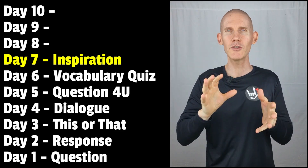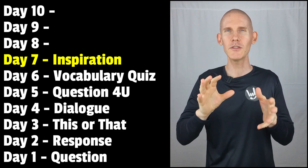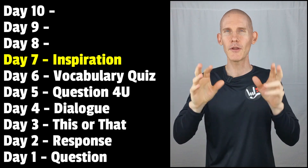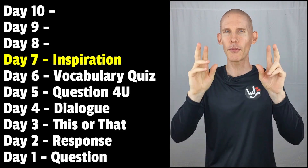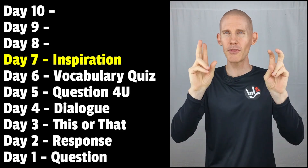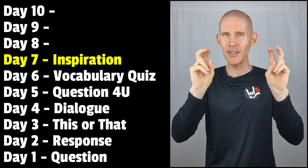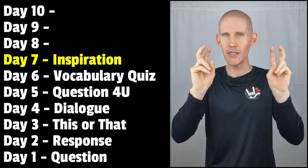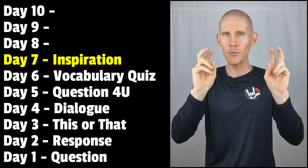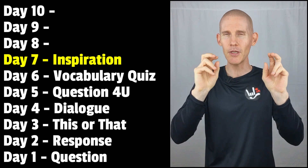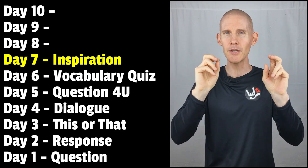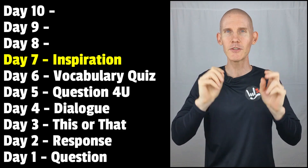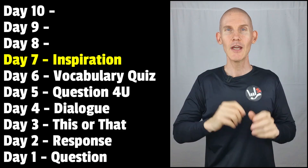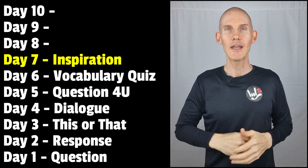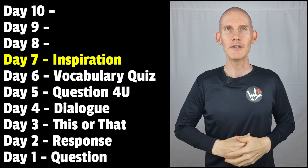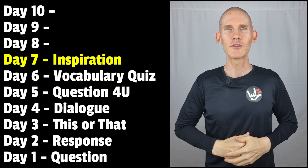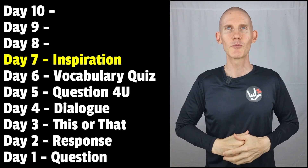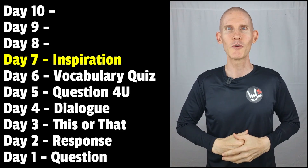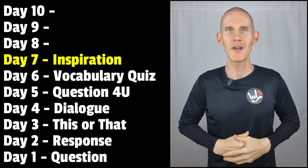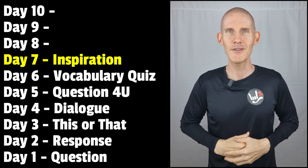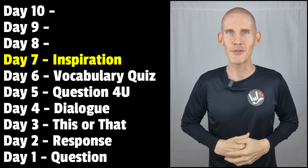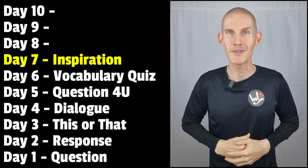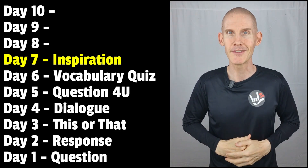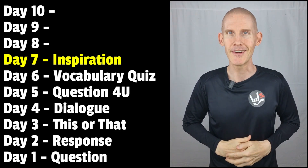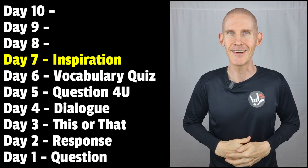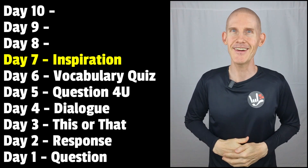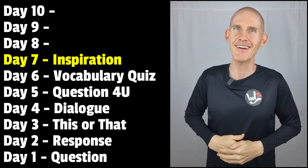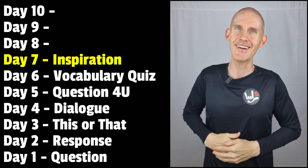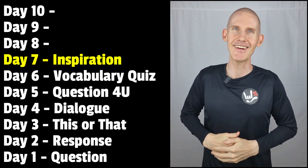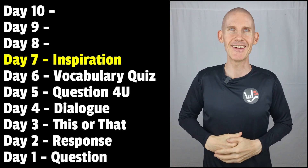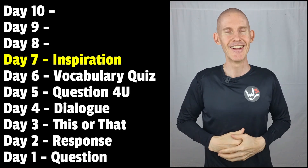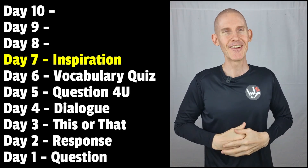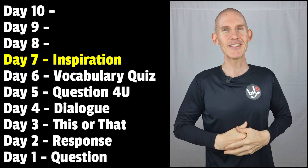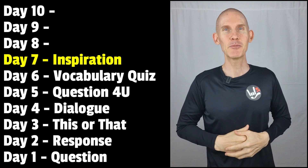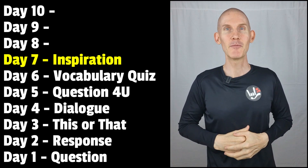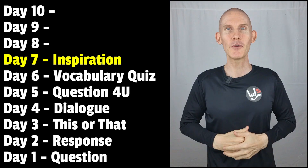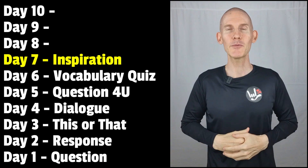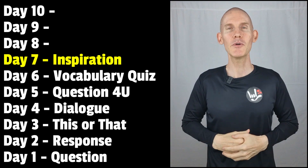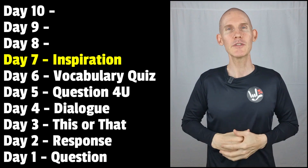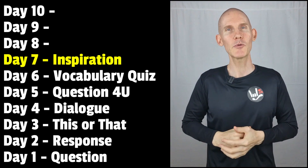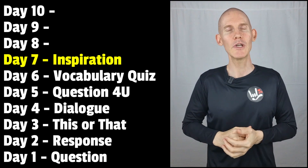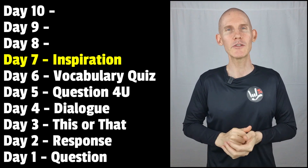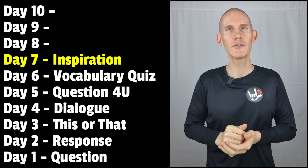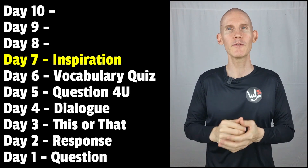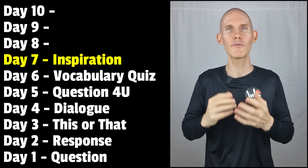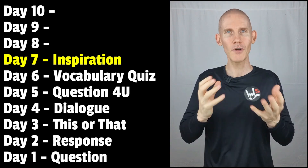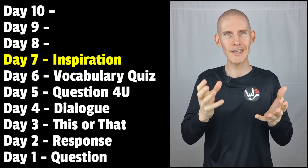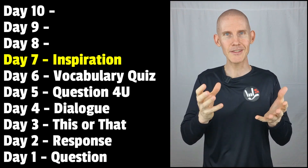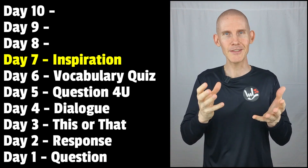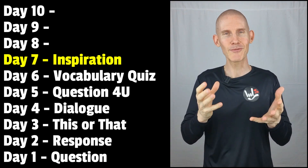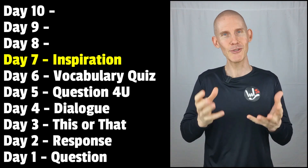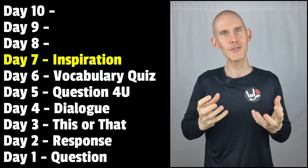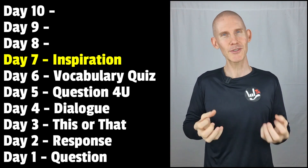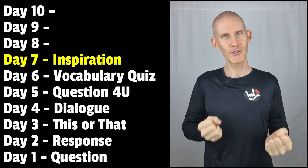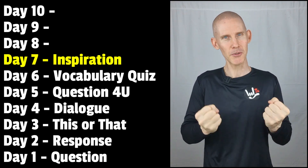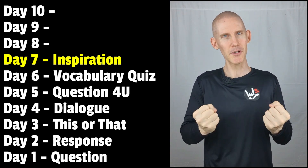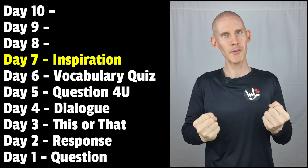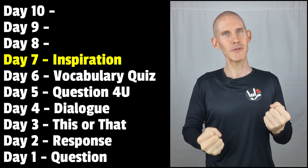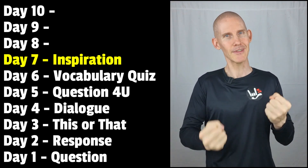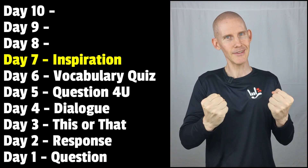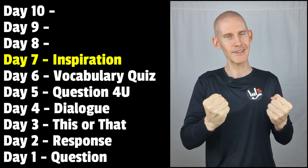and the theme is inspiration. Right, so we have multiple inspirational phrases for you just to soak up